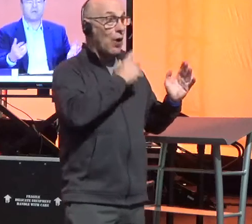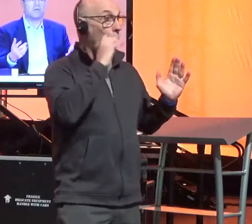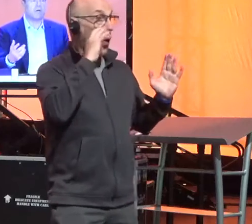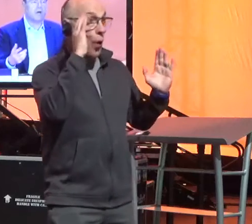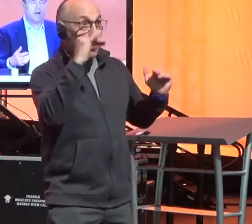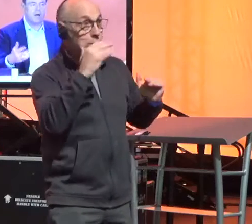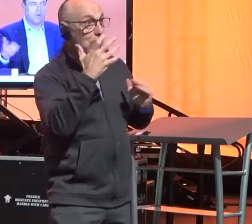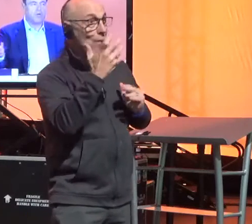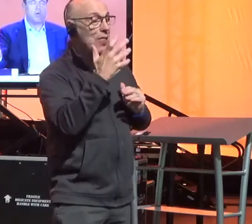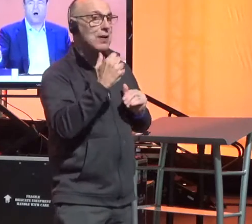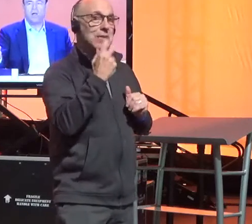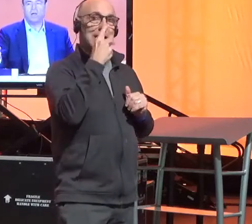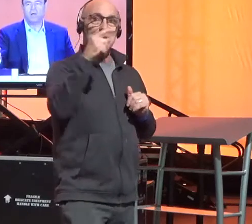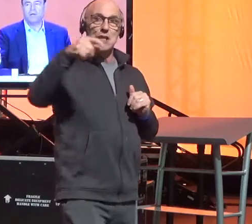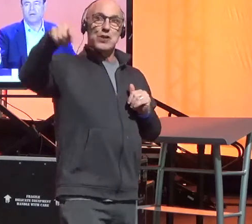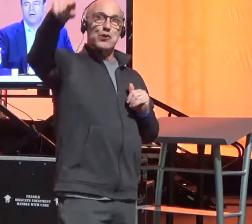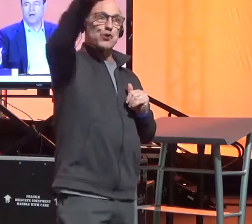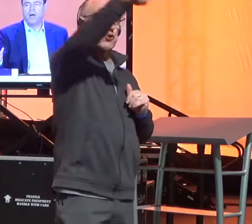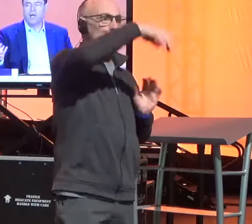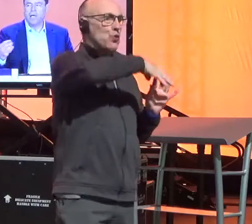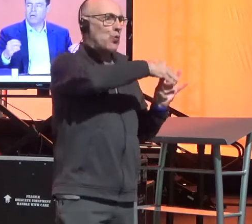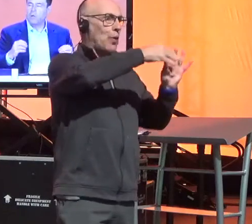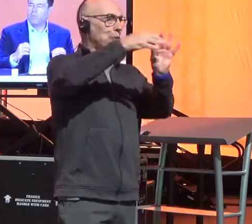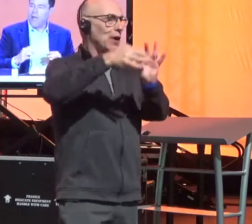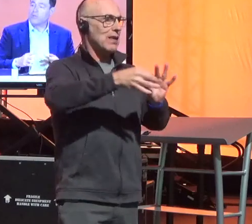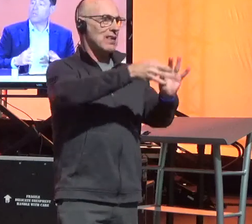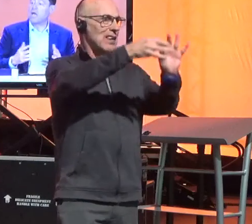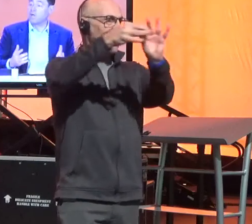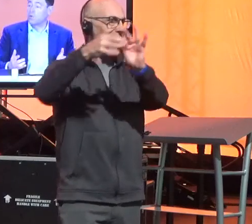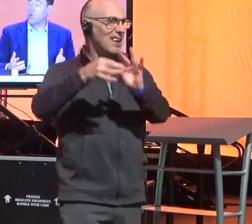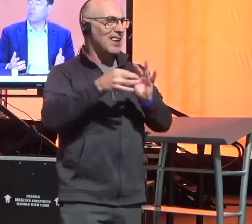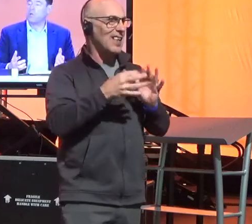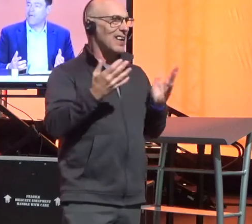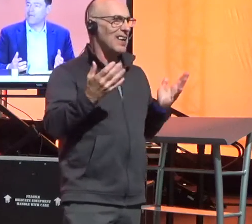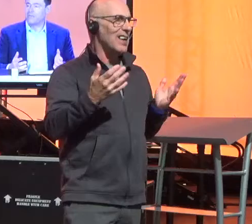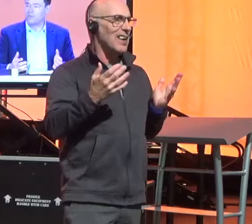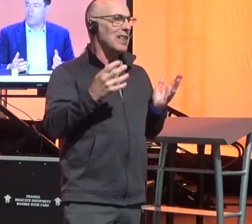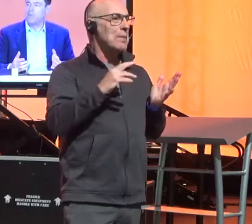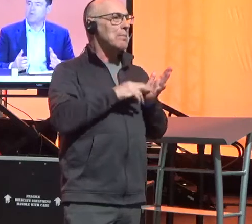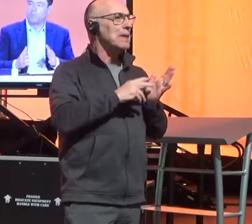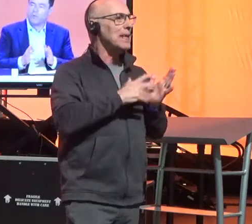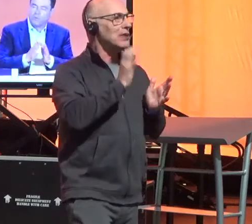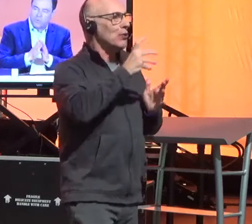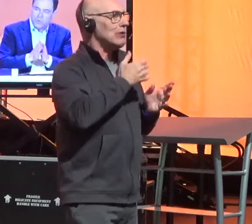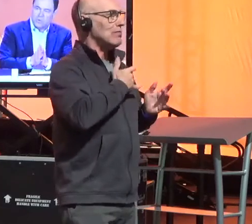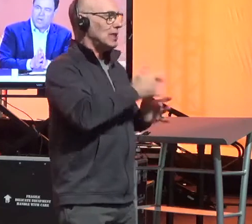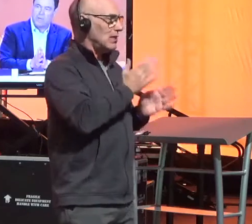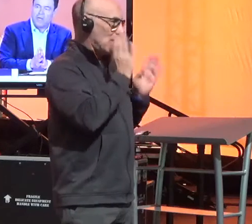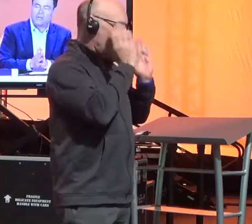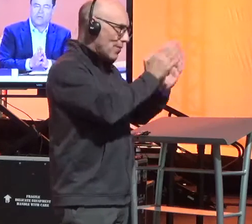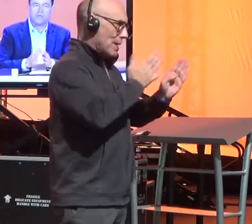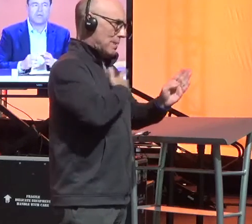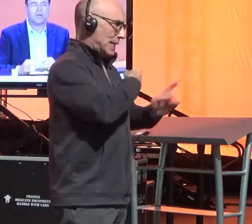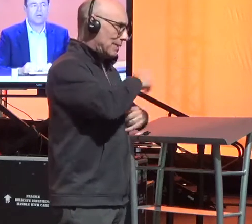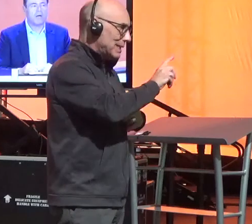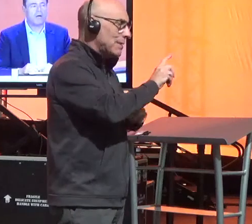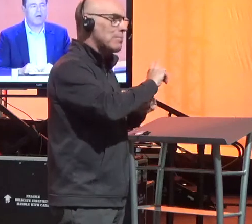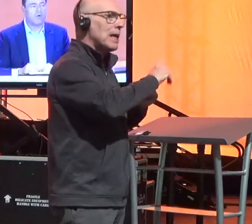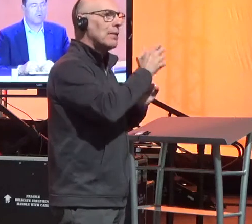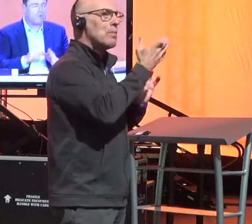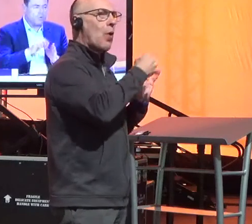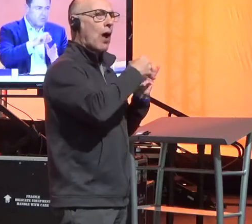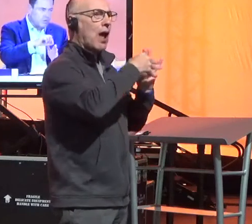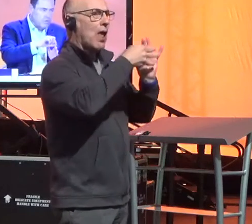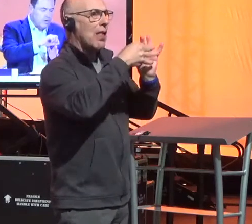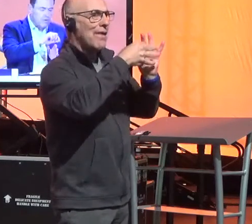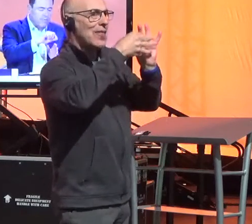cooperation among you all, and outside of your normal lane. So maybe normally you were with your denomination, or